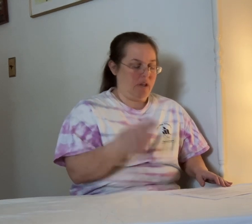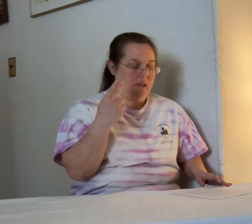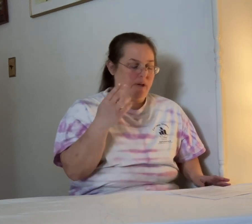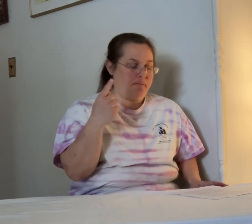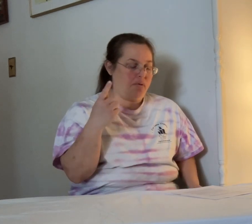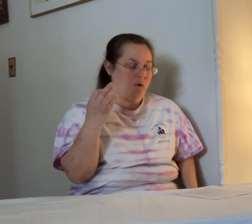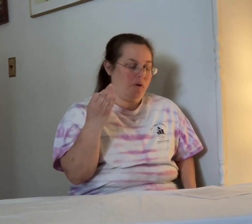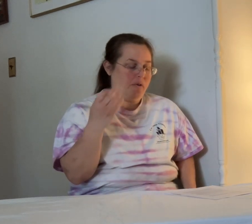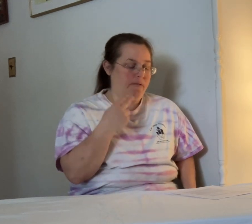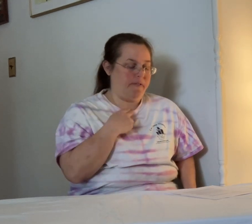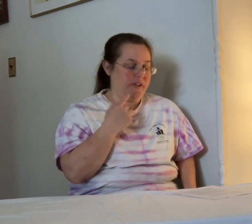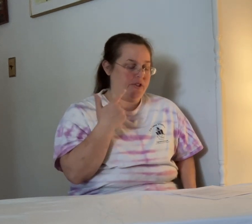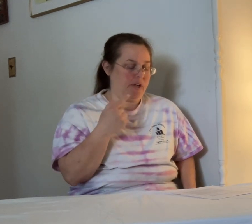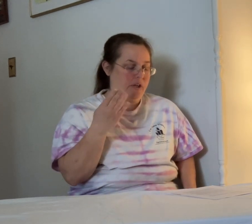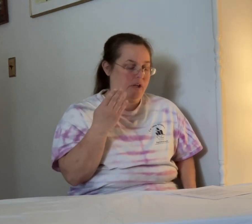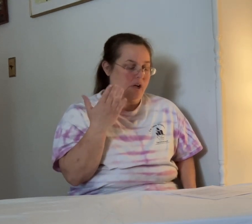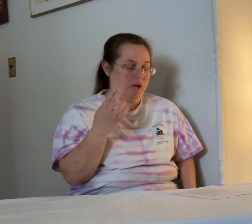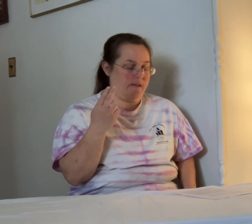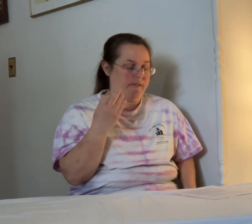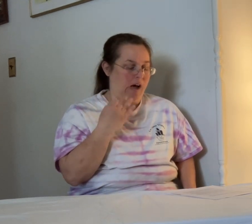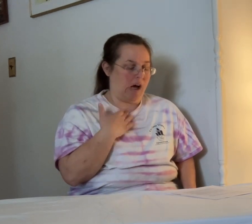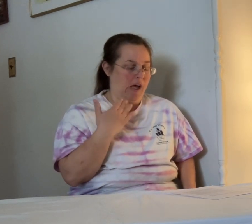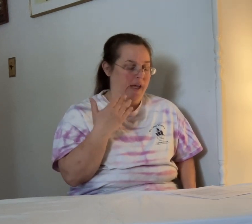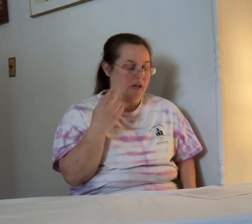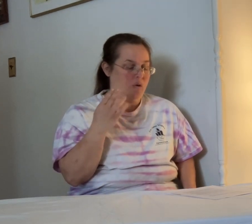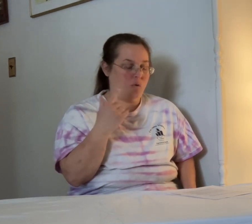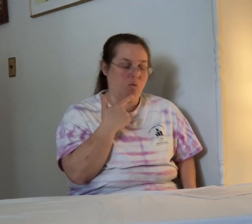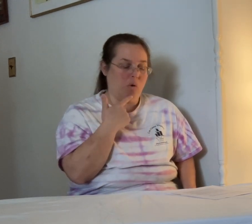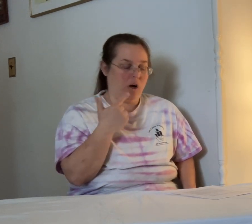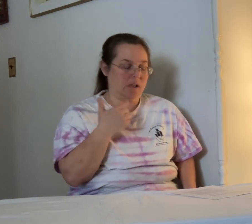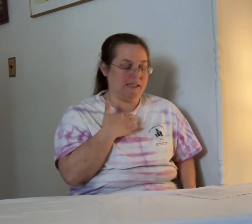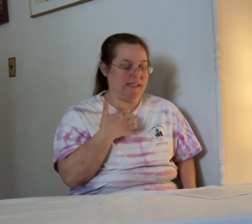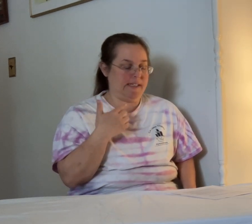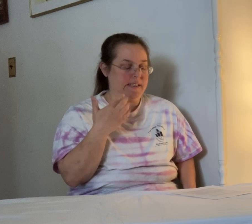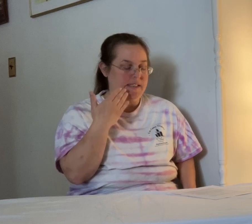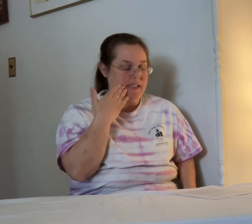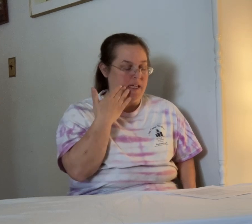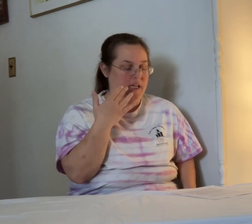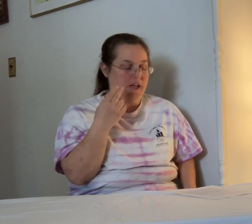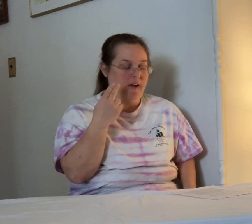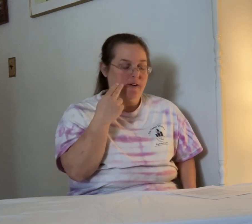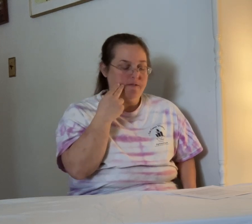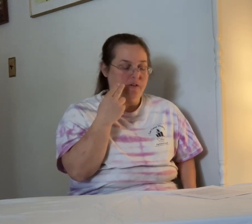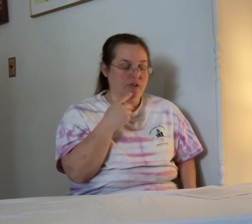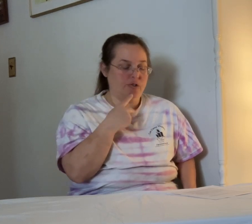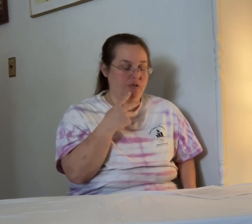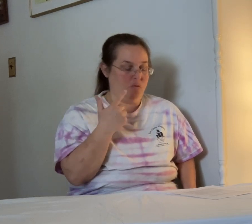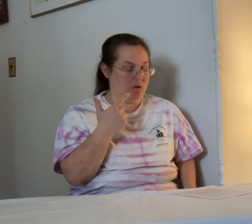The provision of high quality virtual